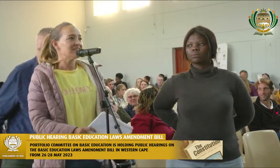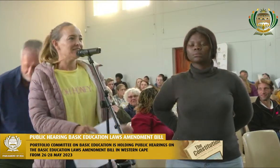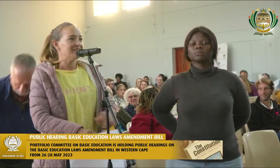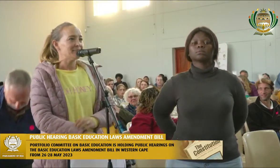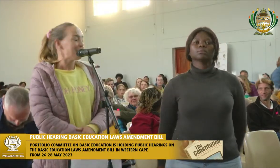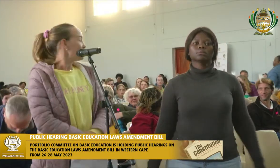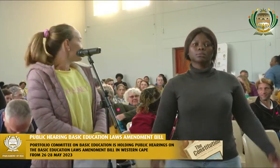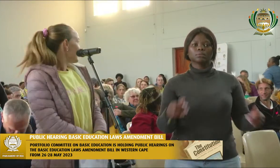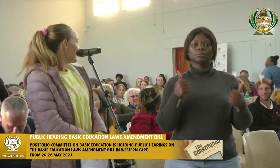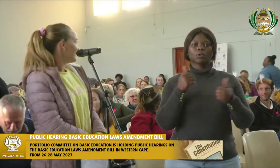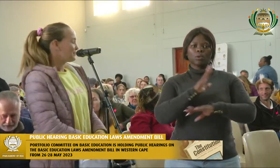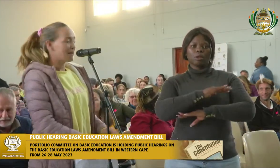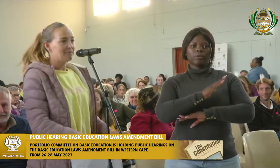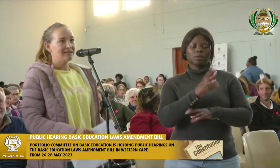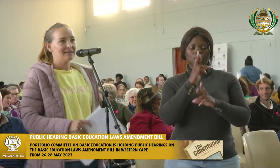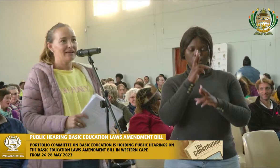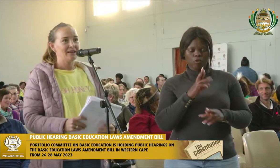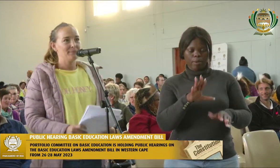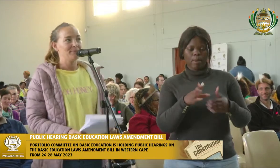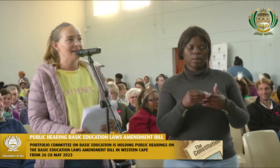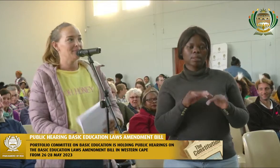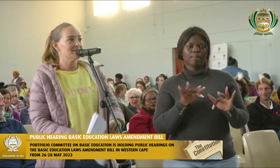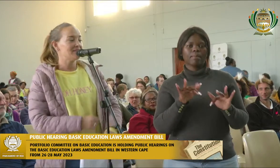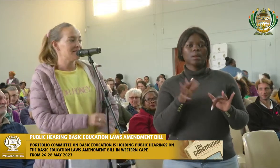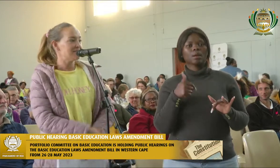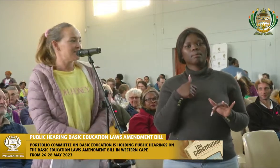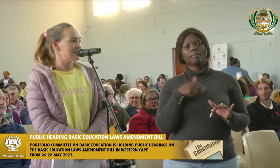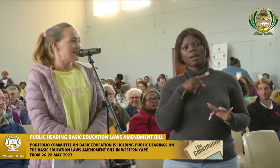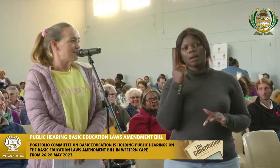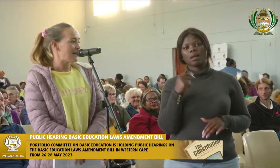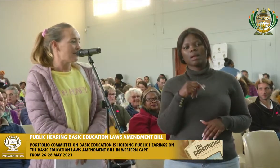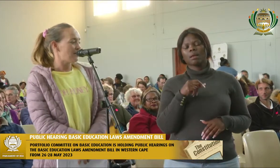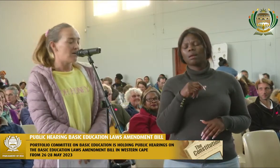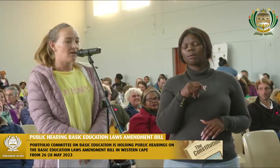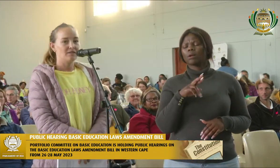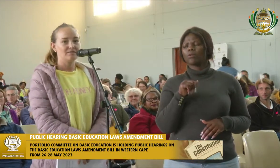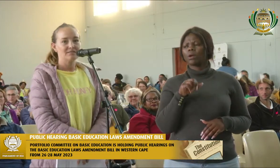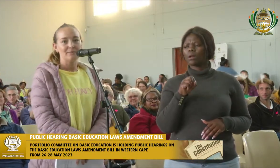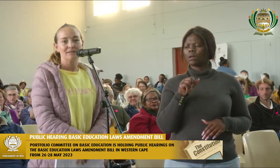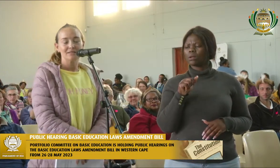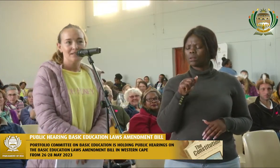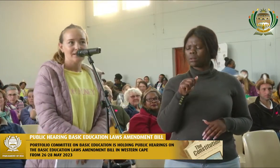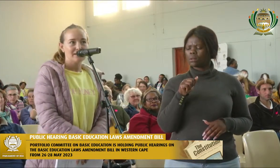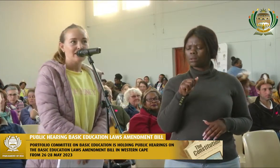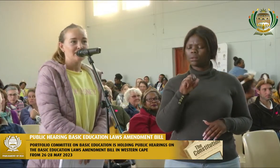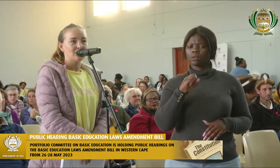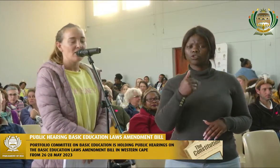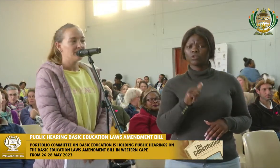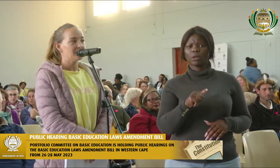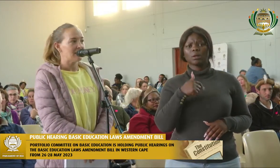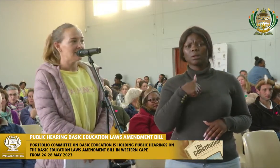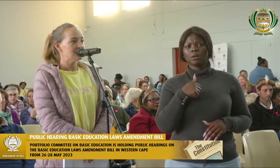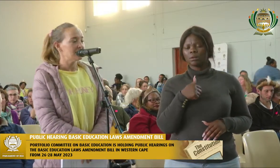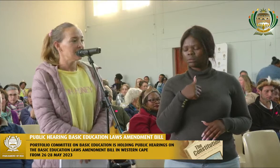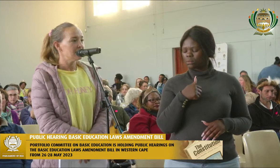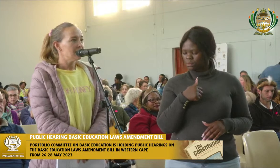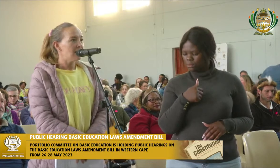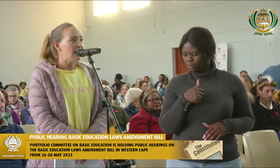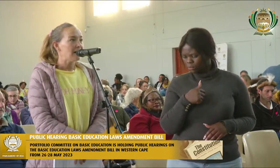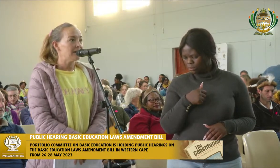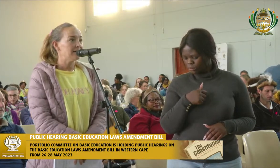Good evening, honorary members and public. My name is Vashti Fisser, mother of Sabin Tika and Harvey